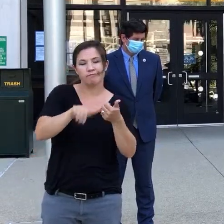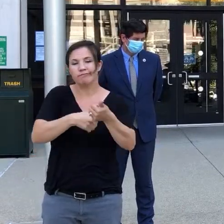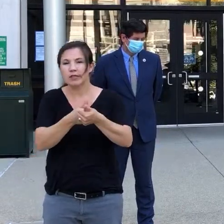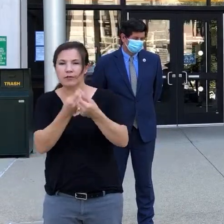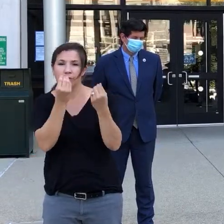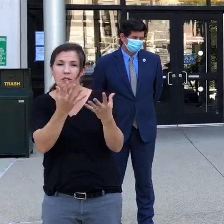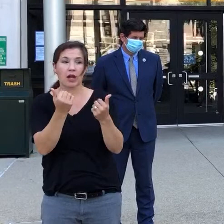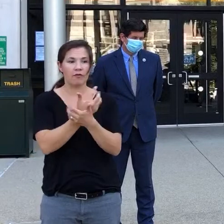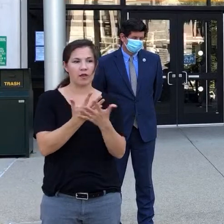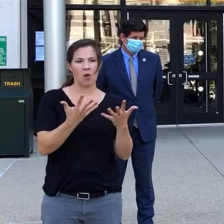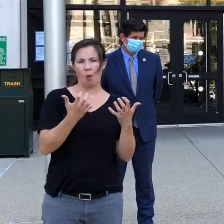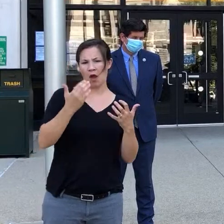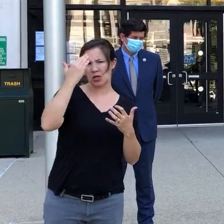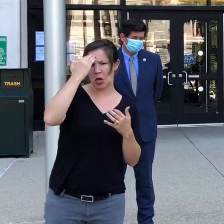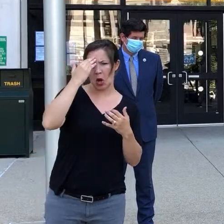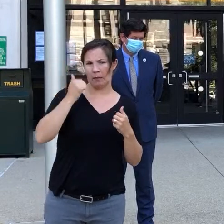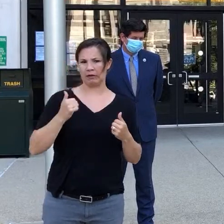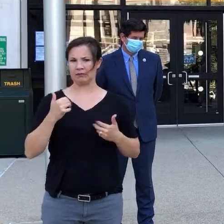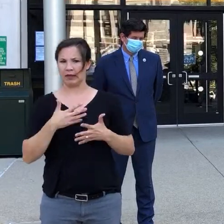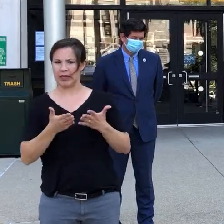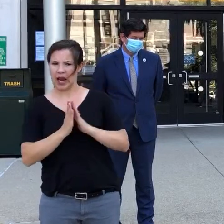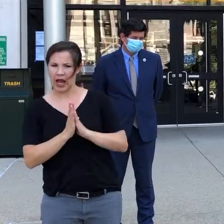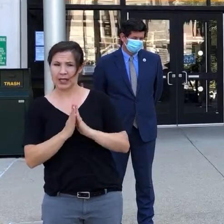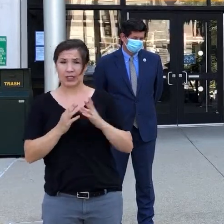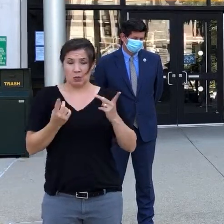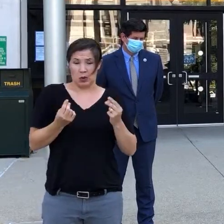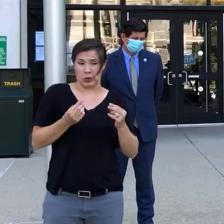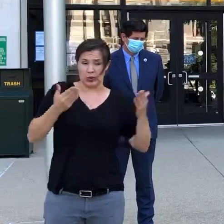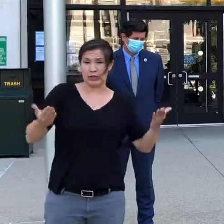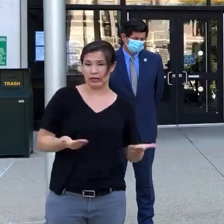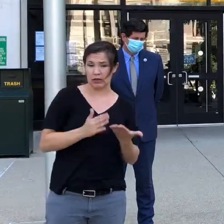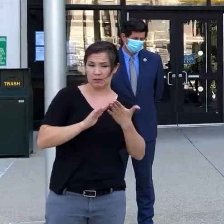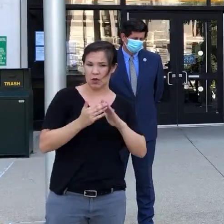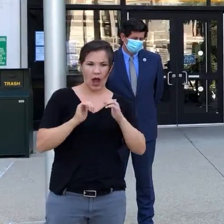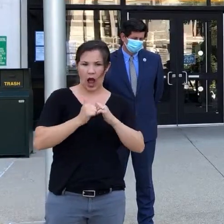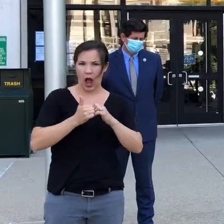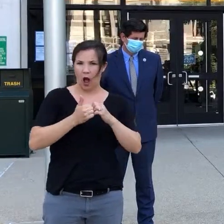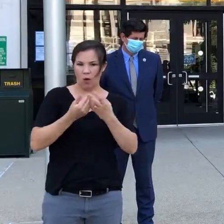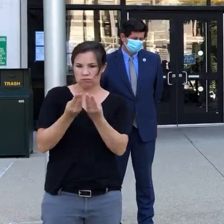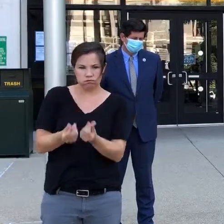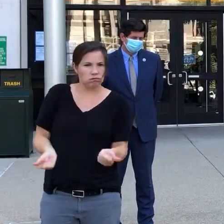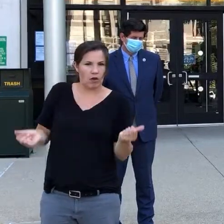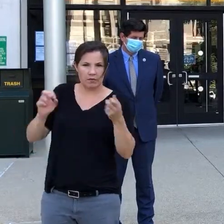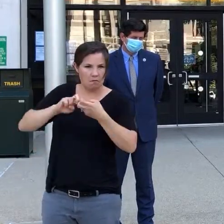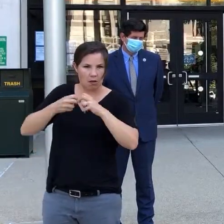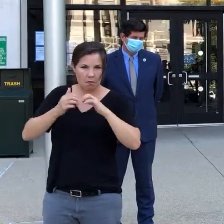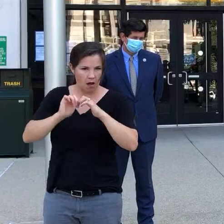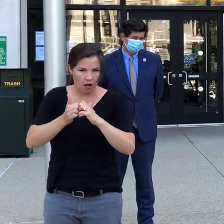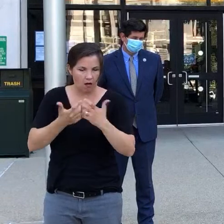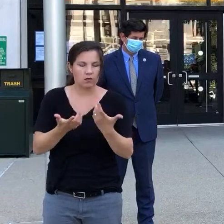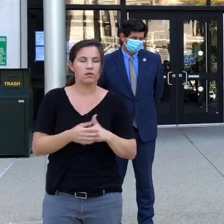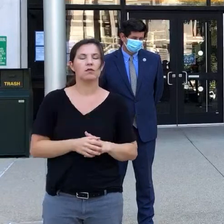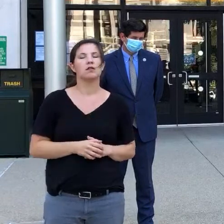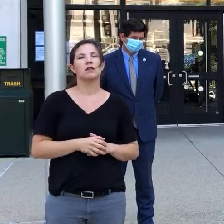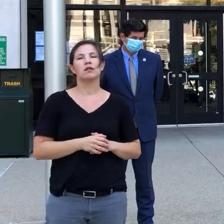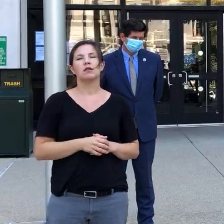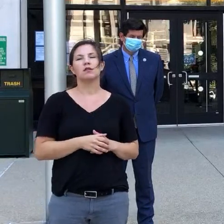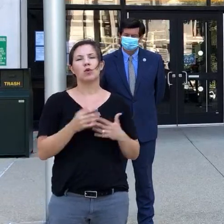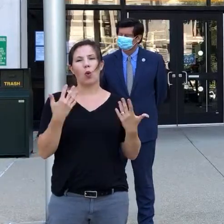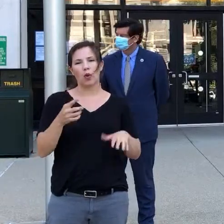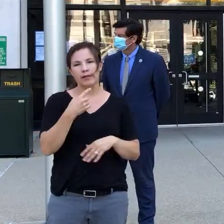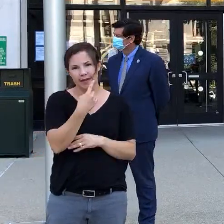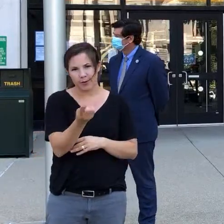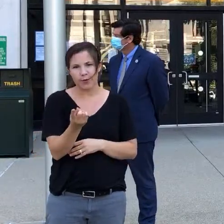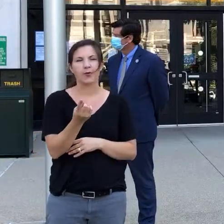know, but we're afraid to ask about what we're doing in our community to fight our opioid epidemic. Because, as we tell you